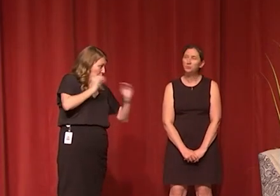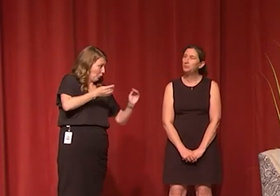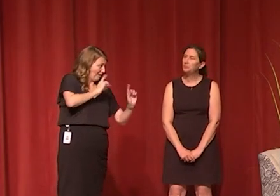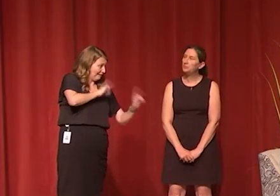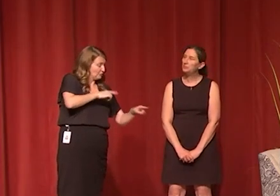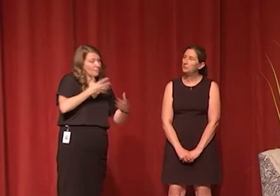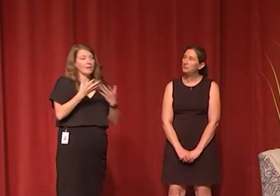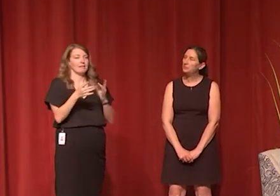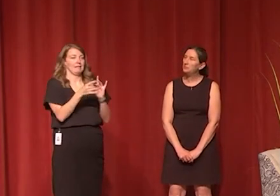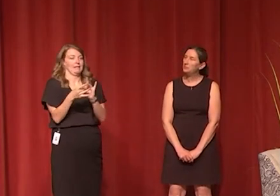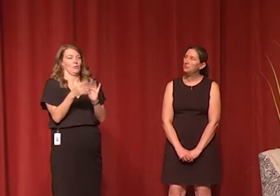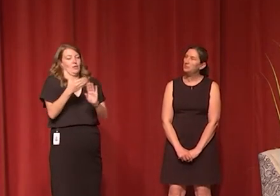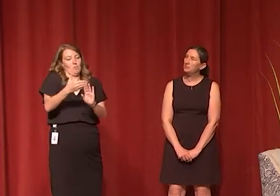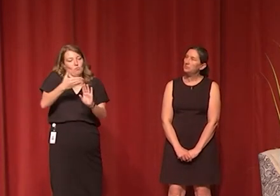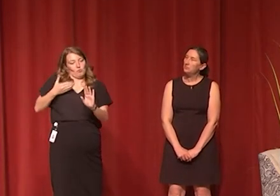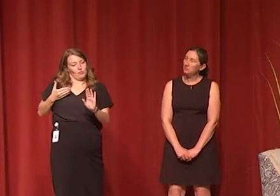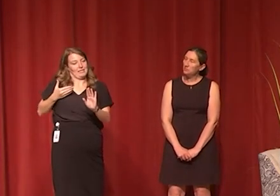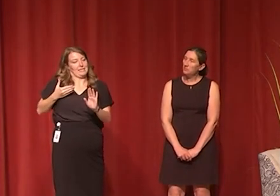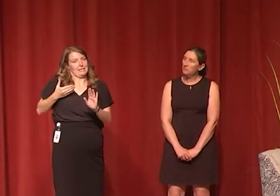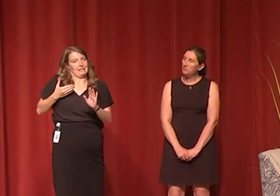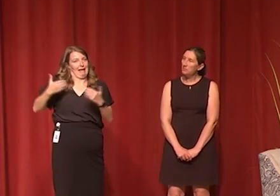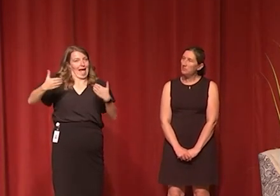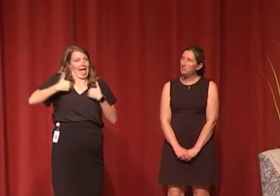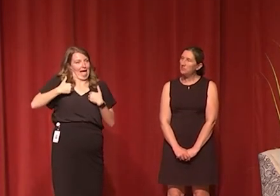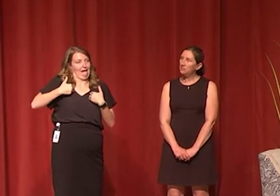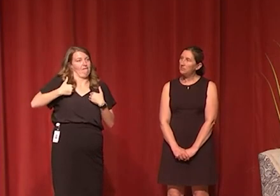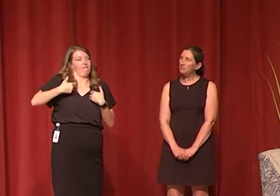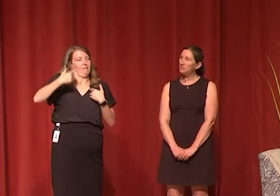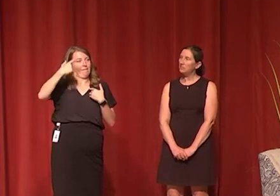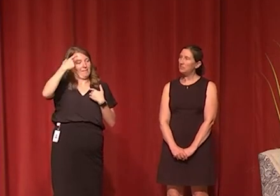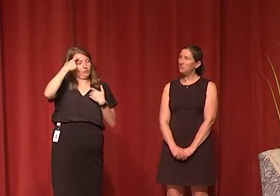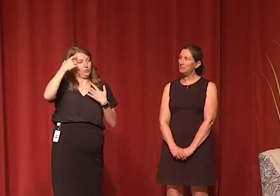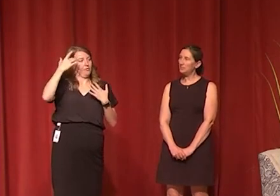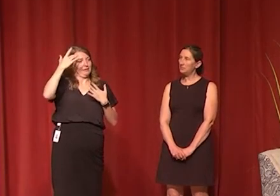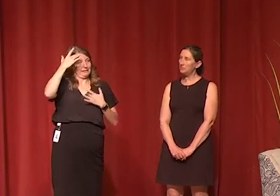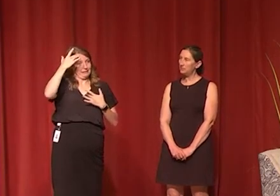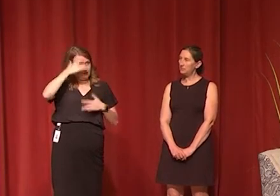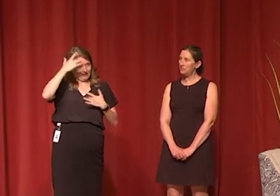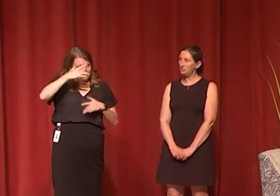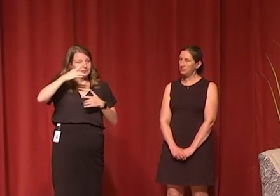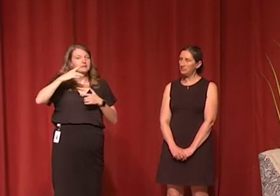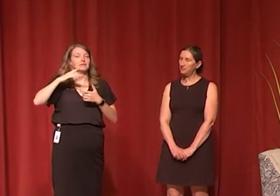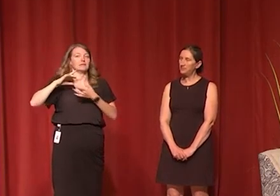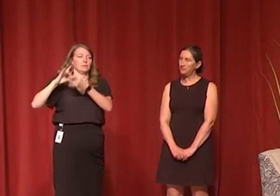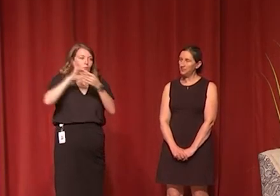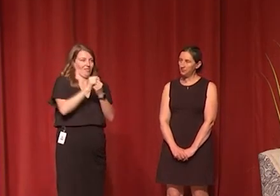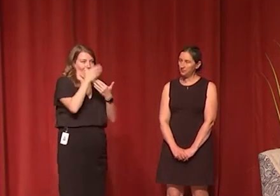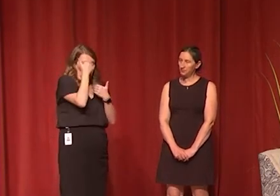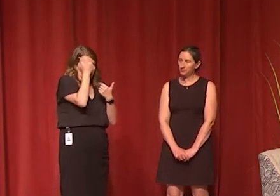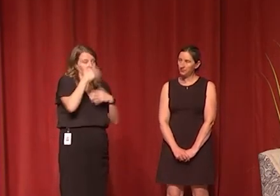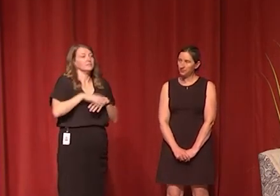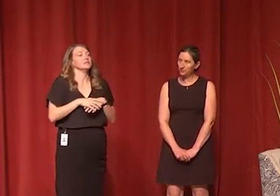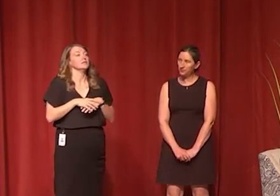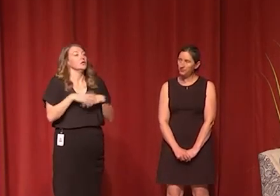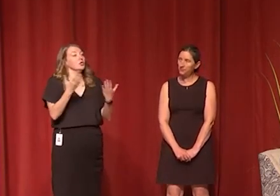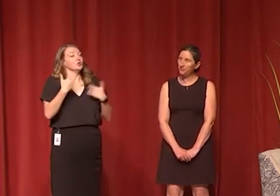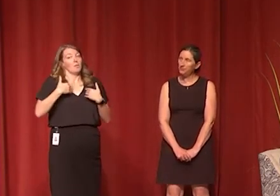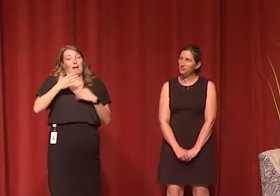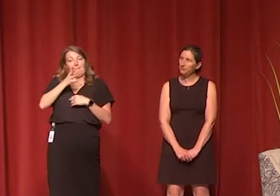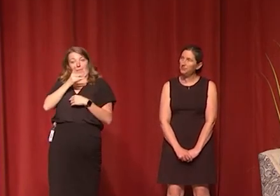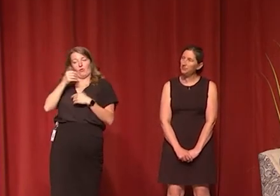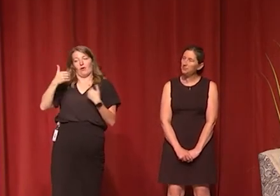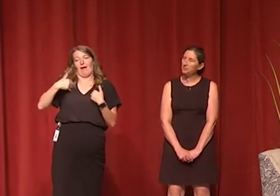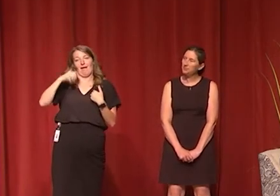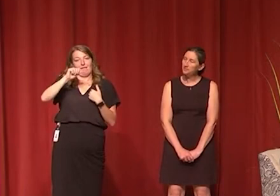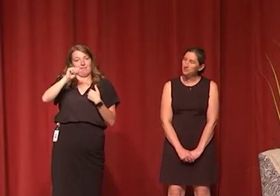between pre-existing mental illness and Alzheimer's disease. My mom had early onset Alzheimer's. I have ADHD,